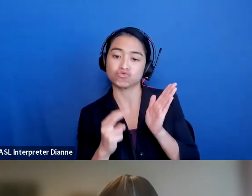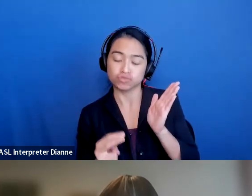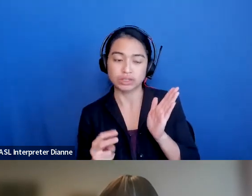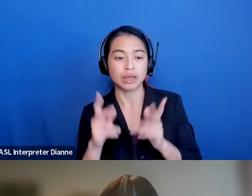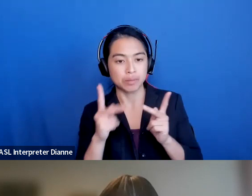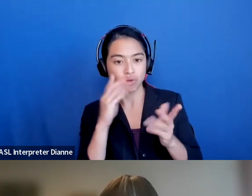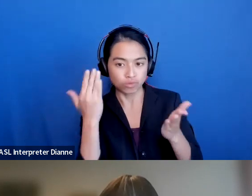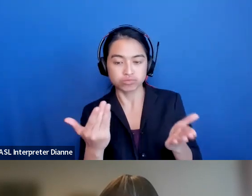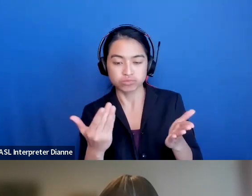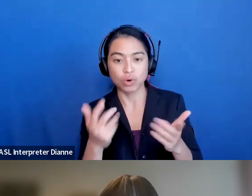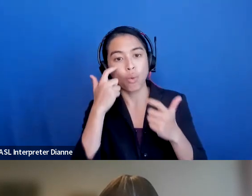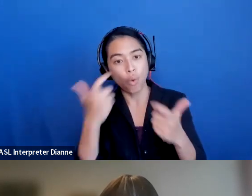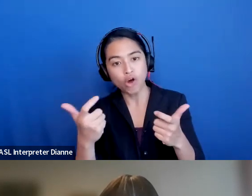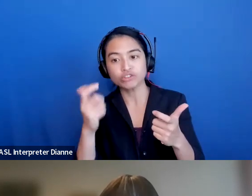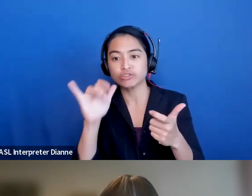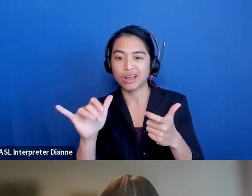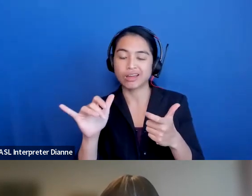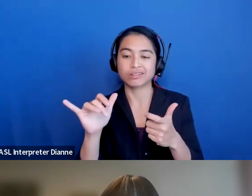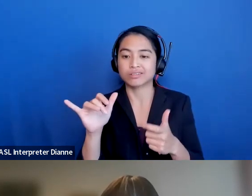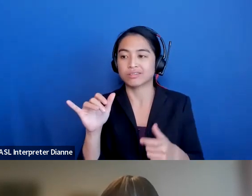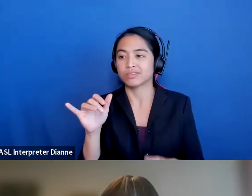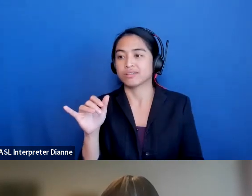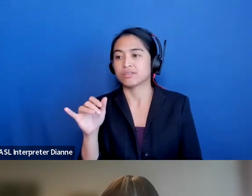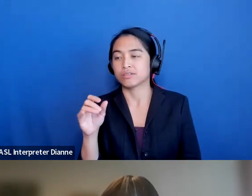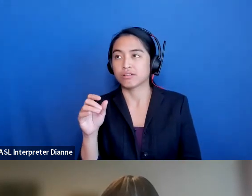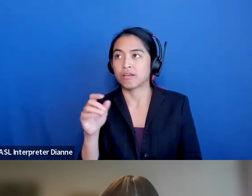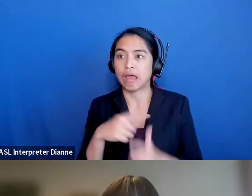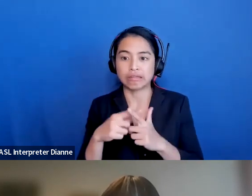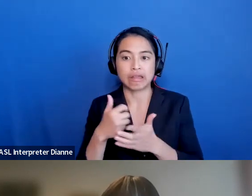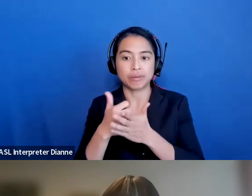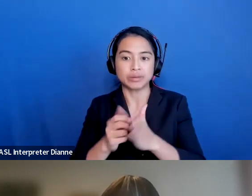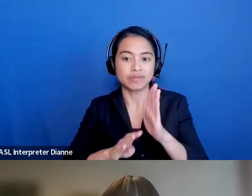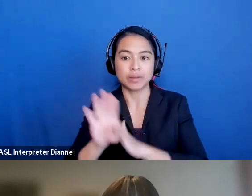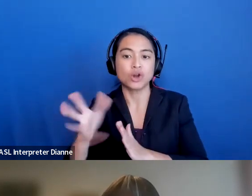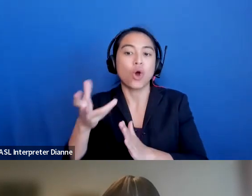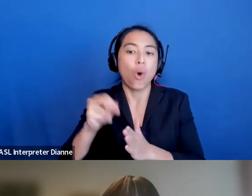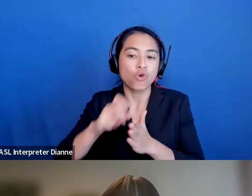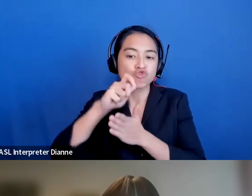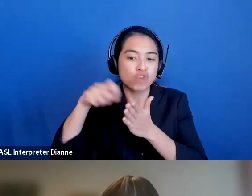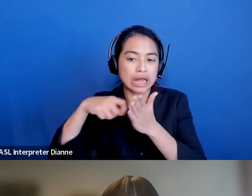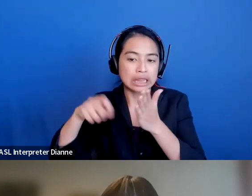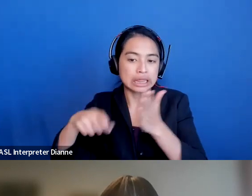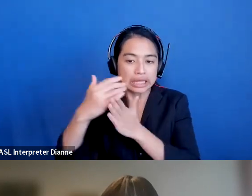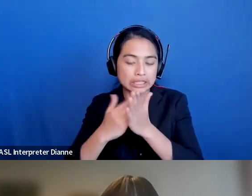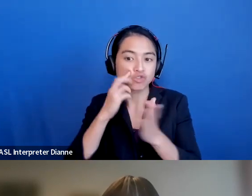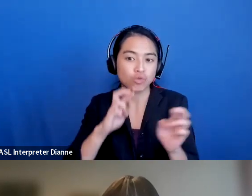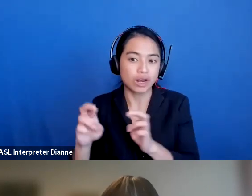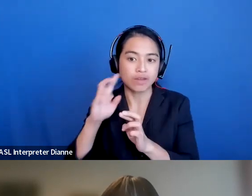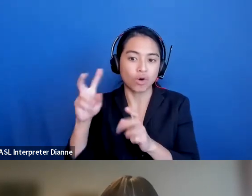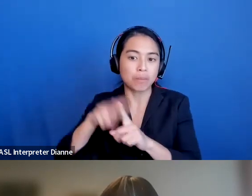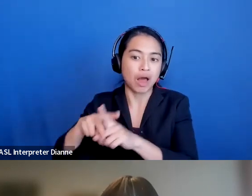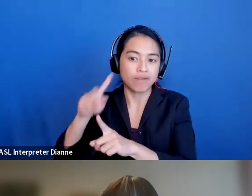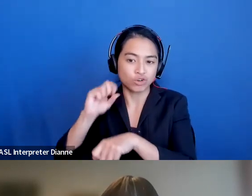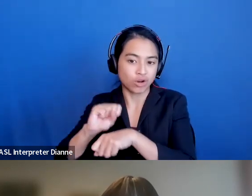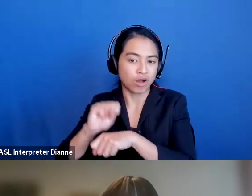people go watch that and help them develop their own checklist for getting ready for applying